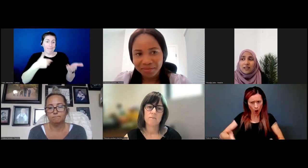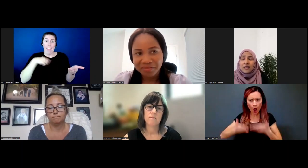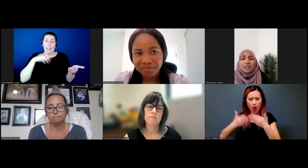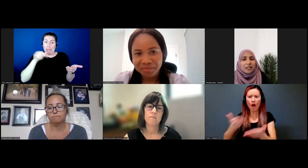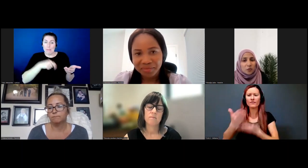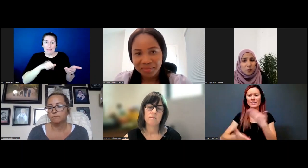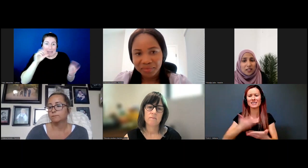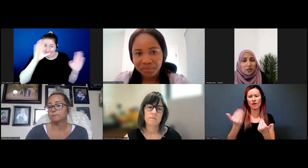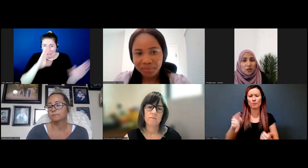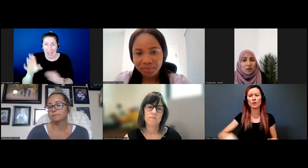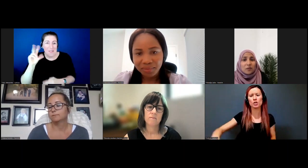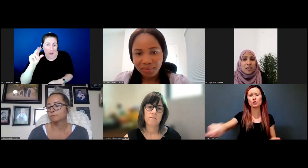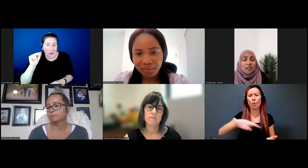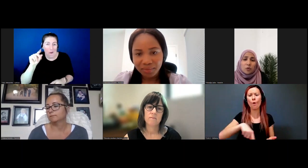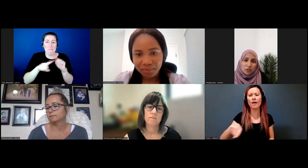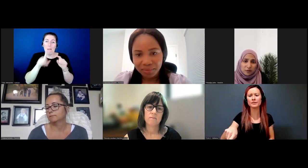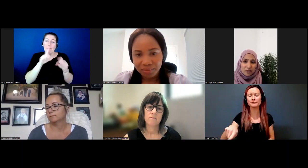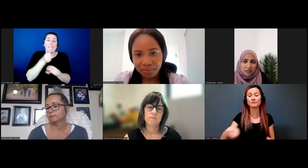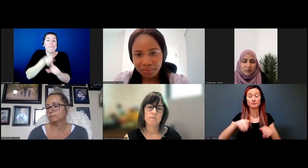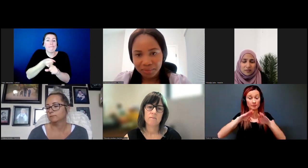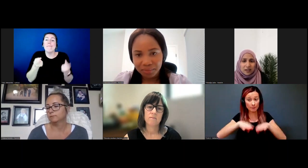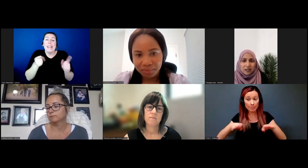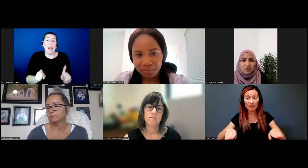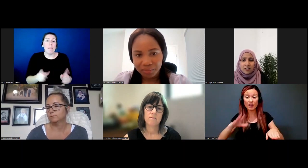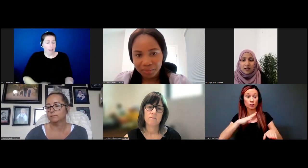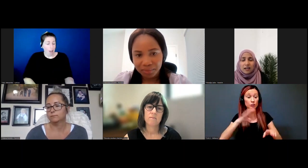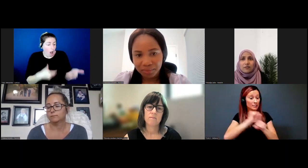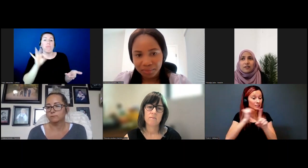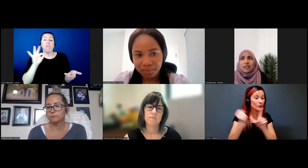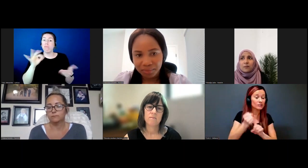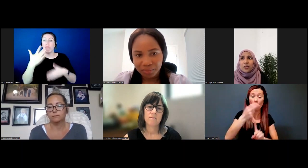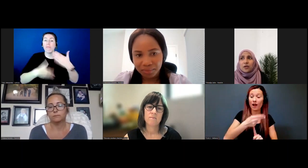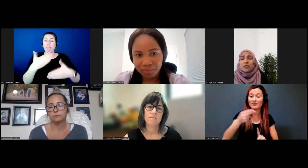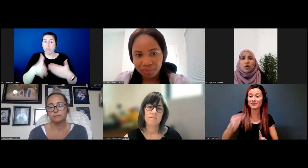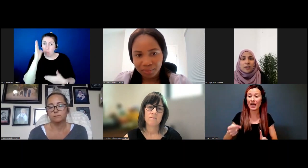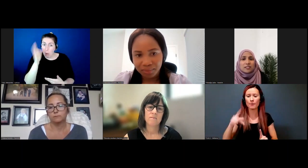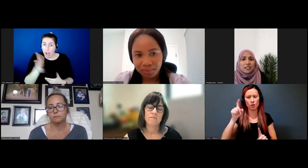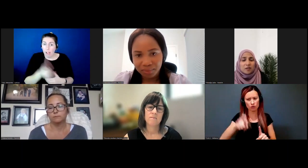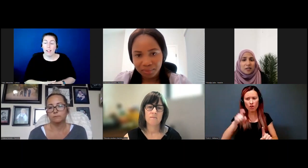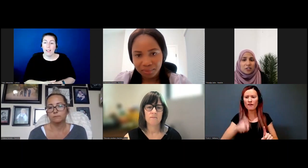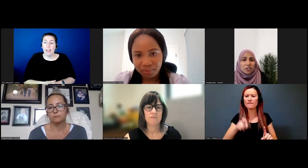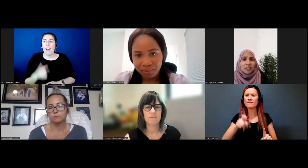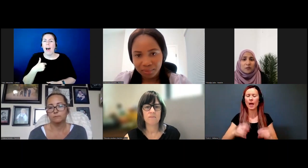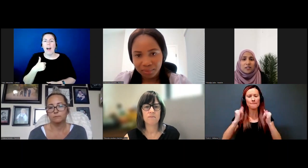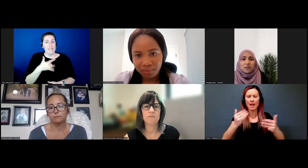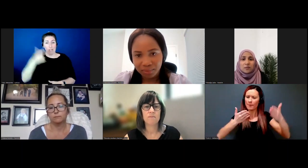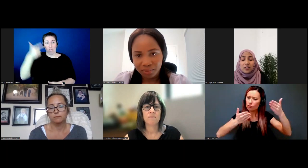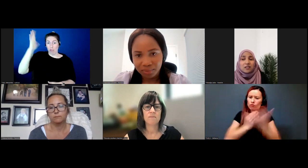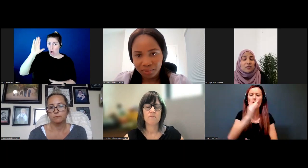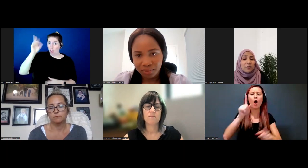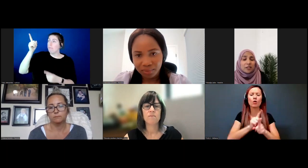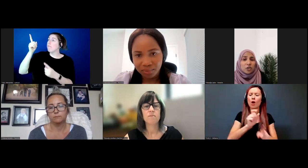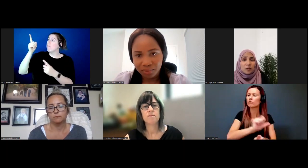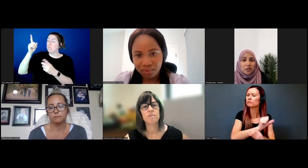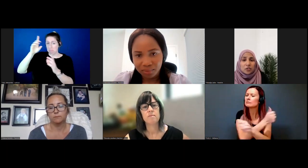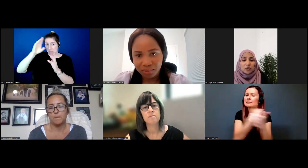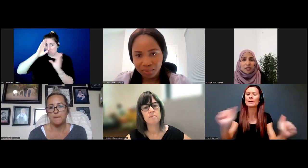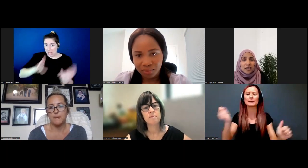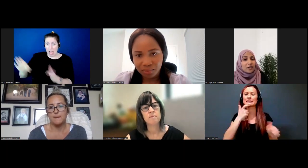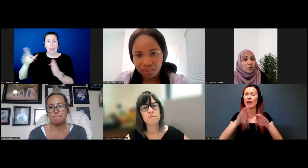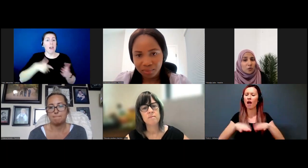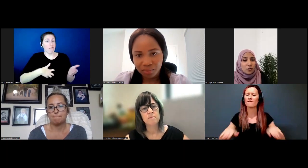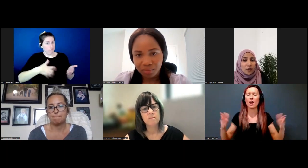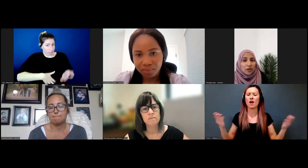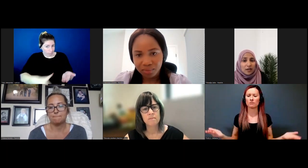been dealt with, and we are making the most of it. And I feel like because God has given me a child with disability, it is my job to make sure